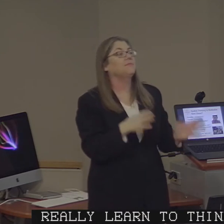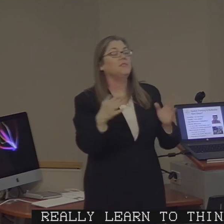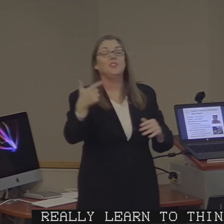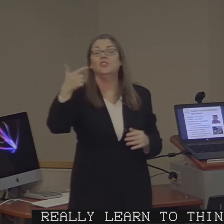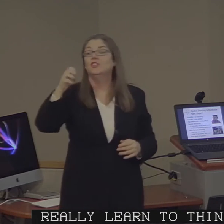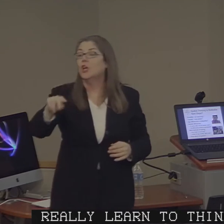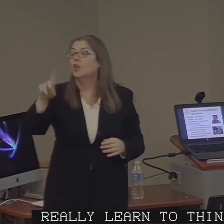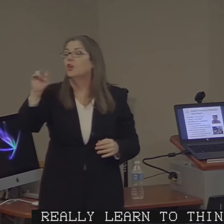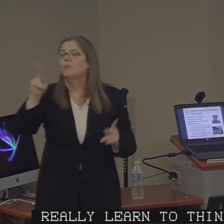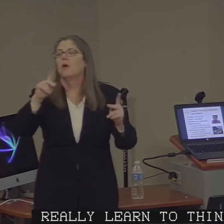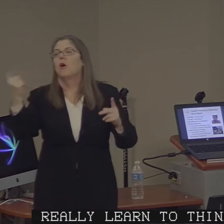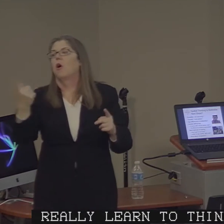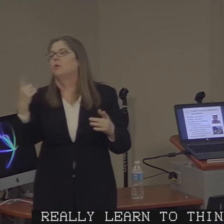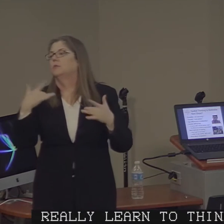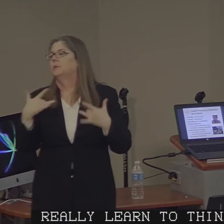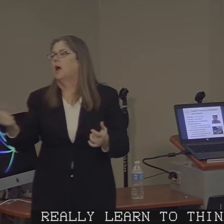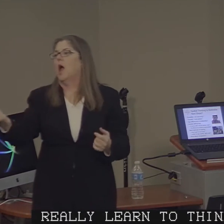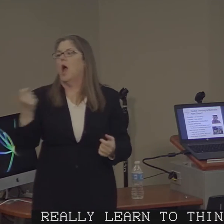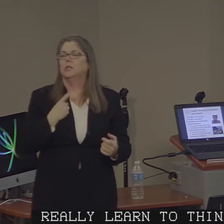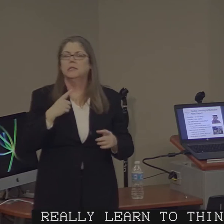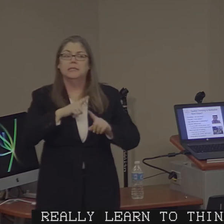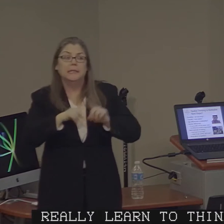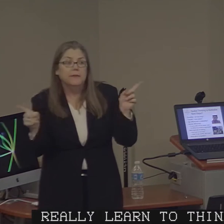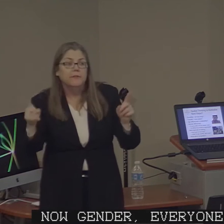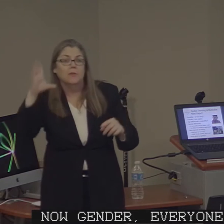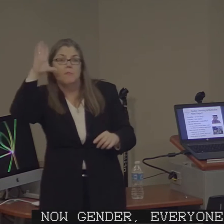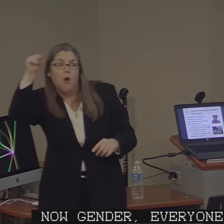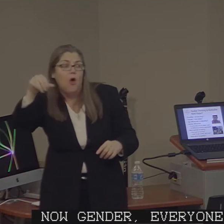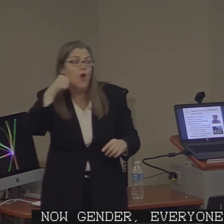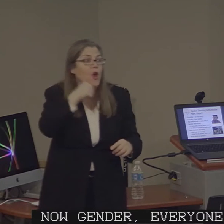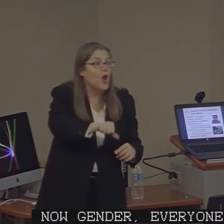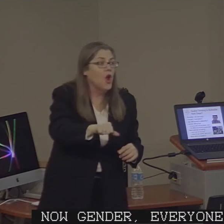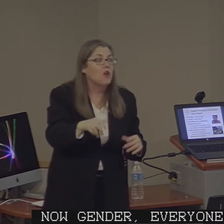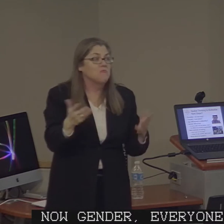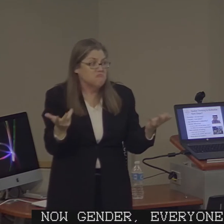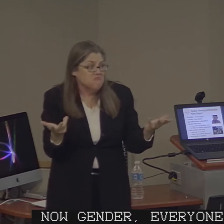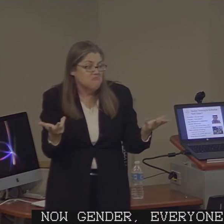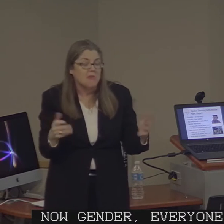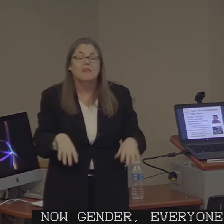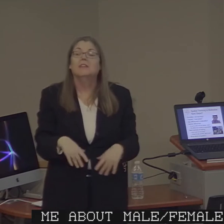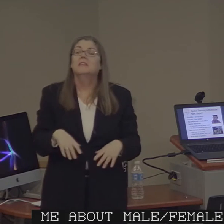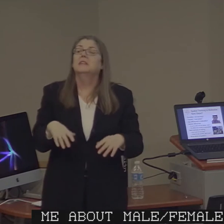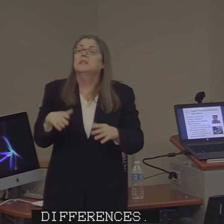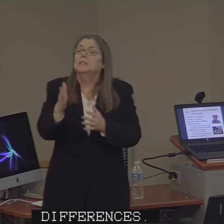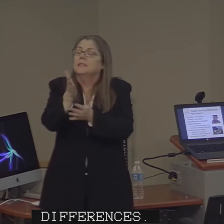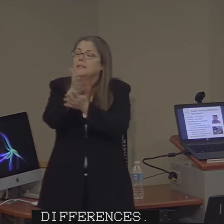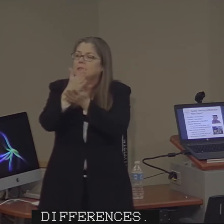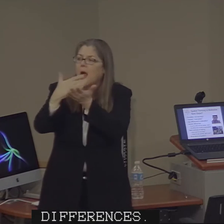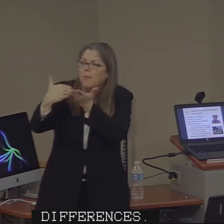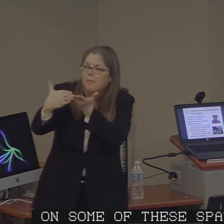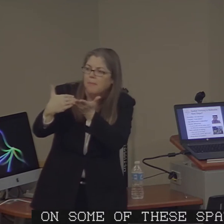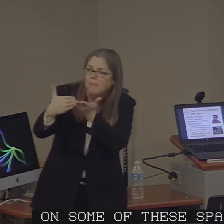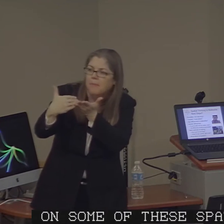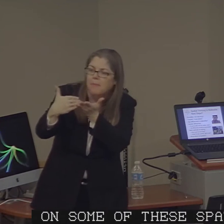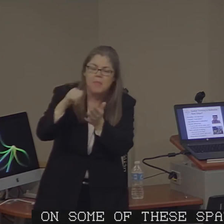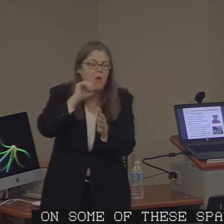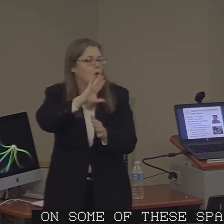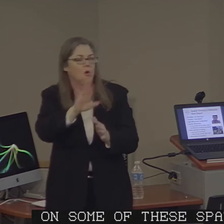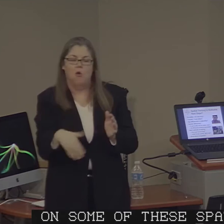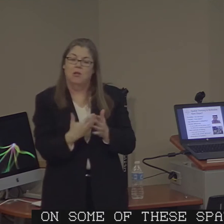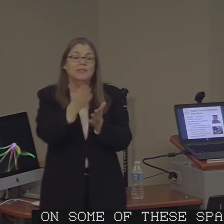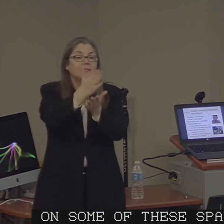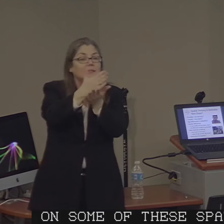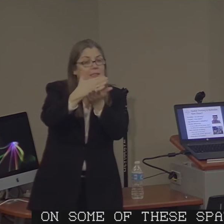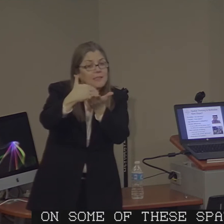about male-female differences. On some of these spatial skills, not all of them, on some of them, women on